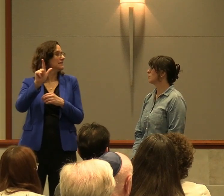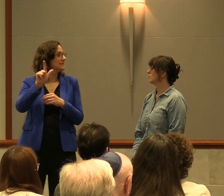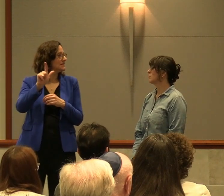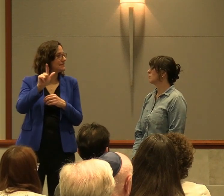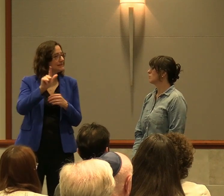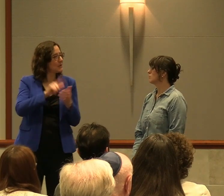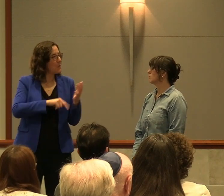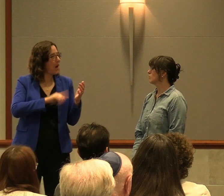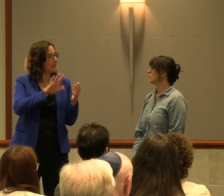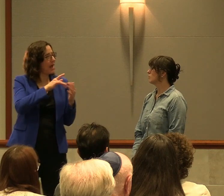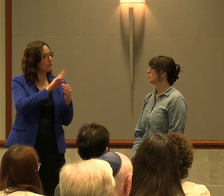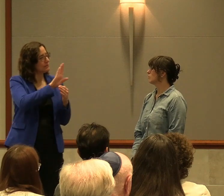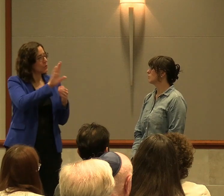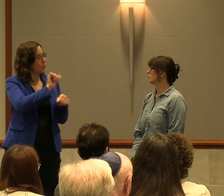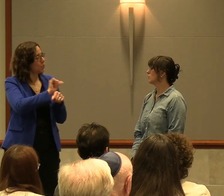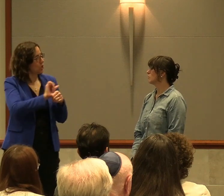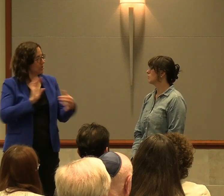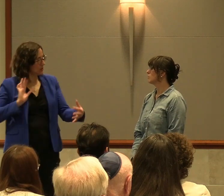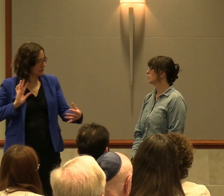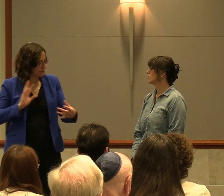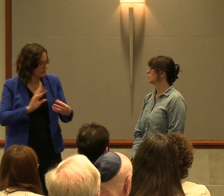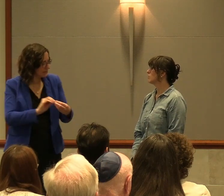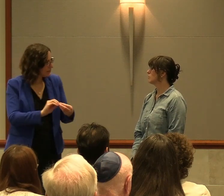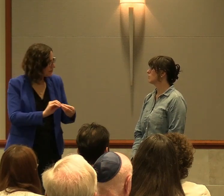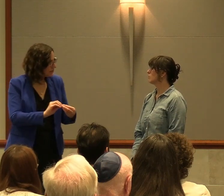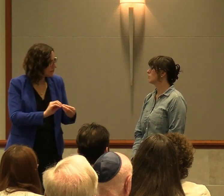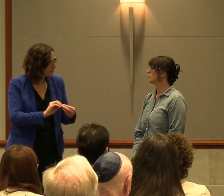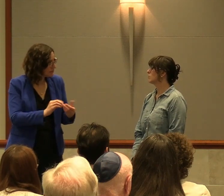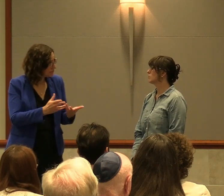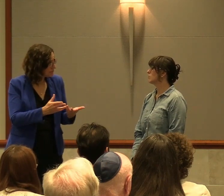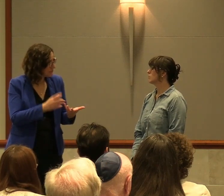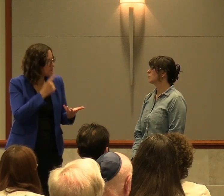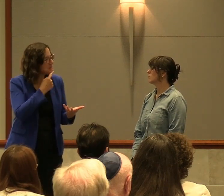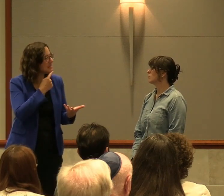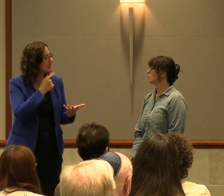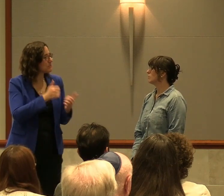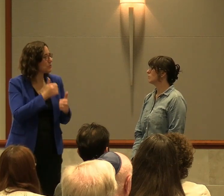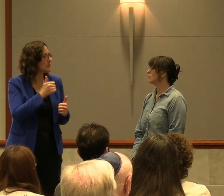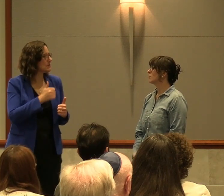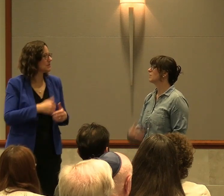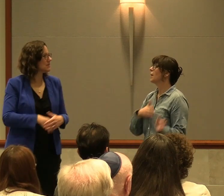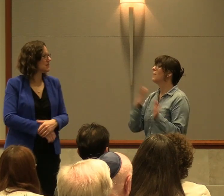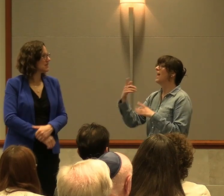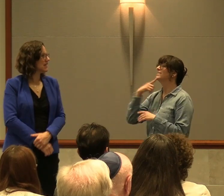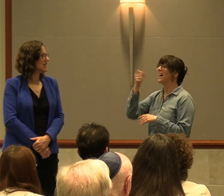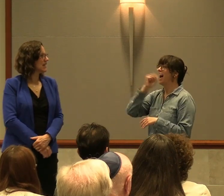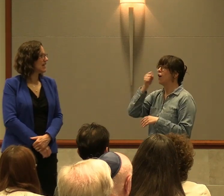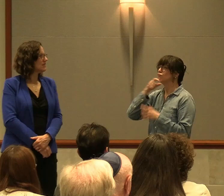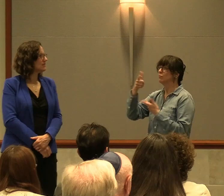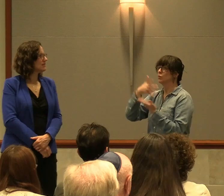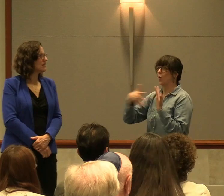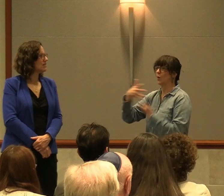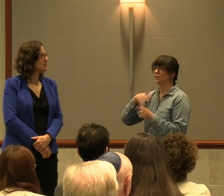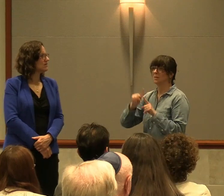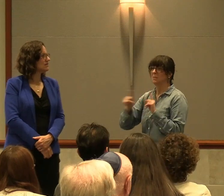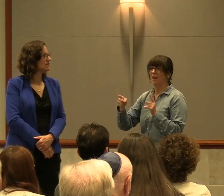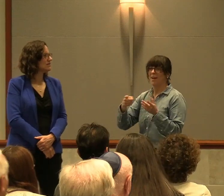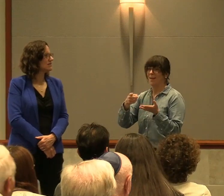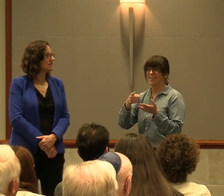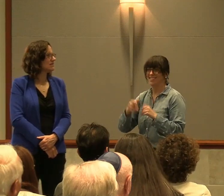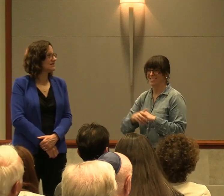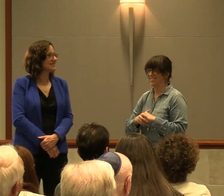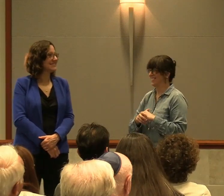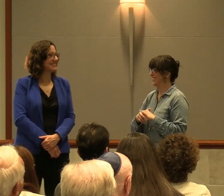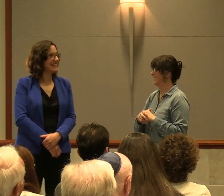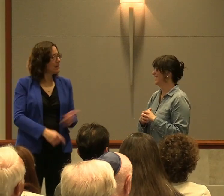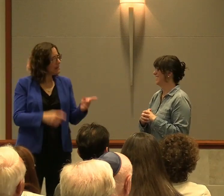the work that you have done so superbly? I was going to say the ice cream socials, but I'll...